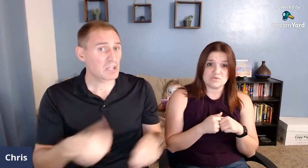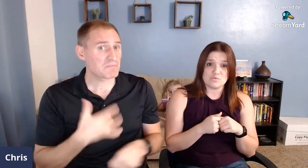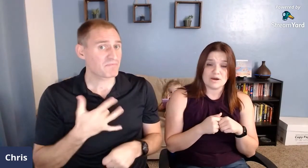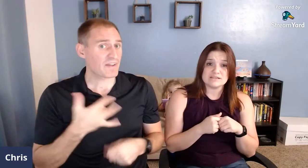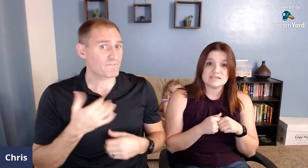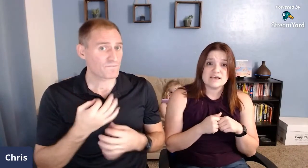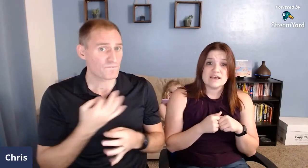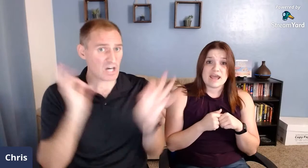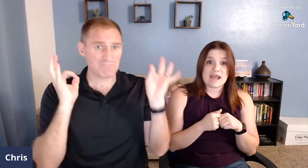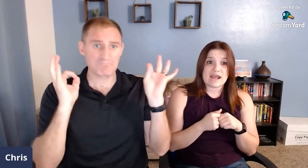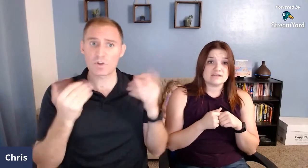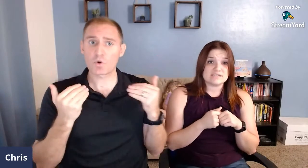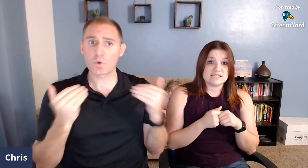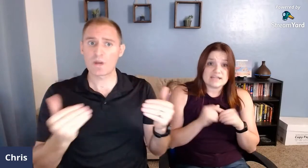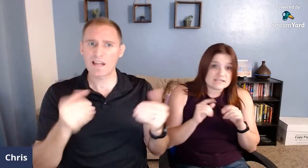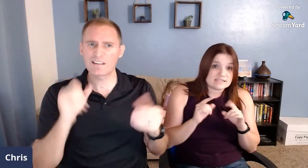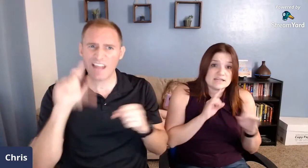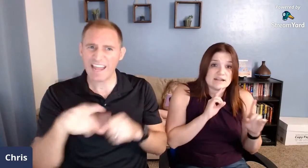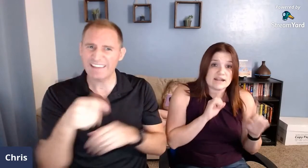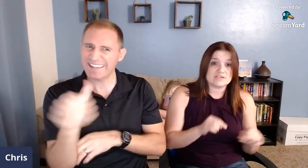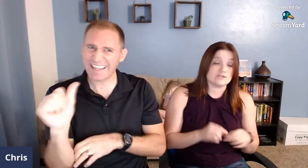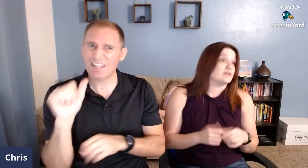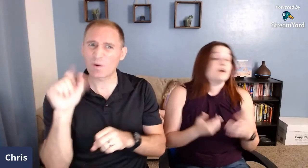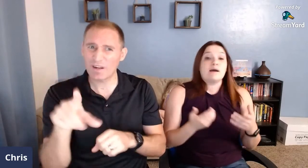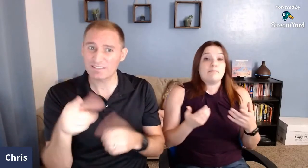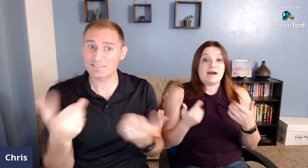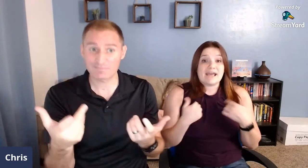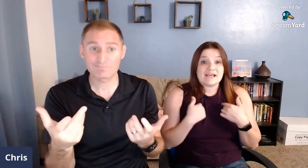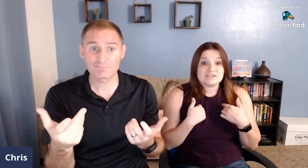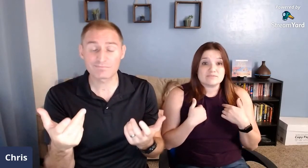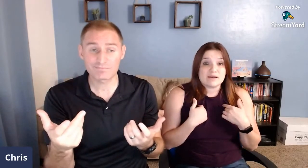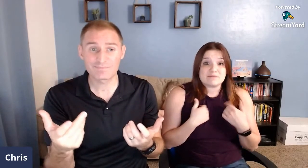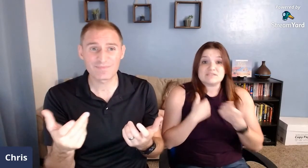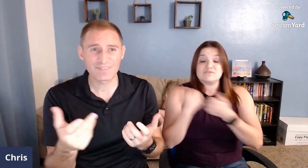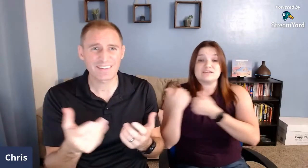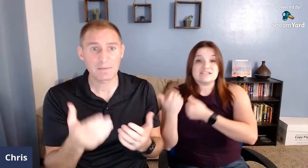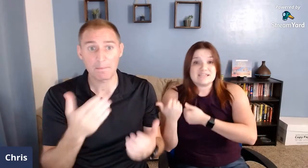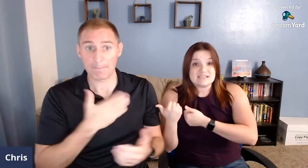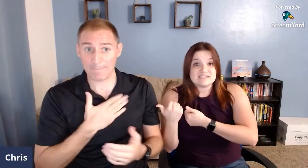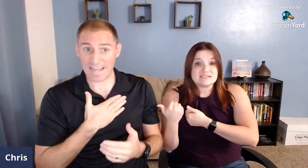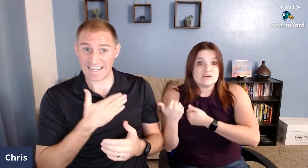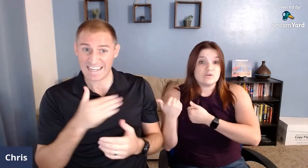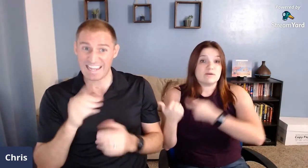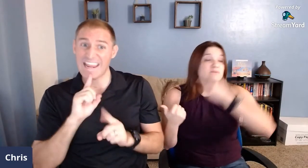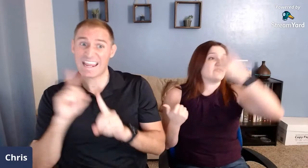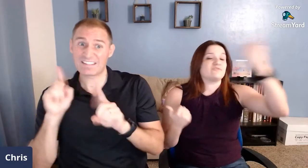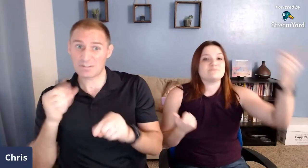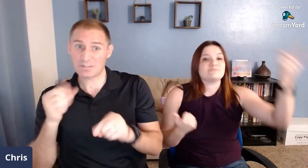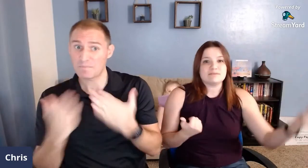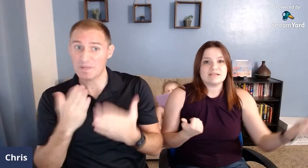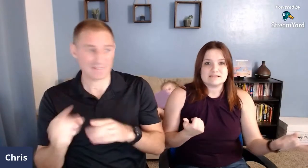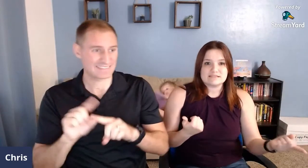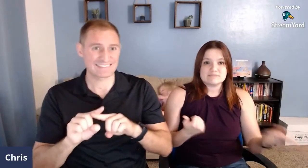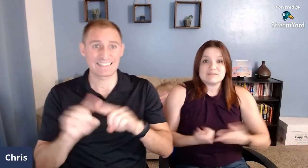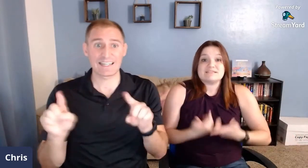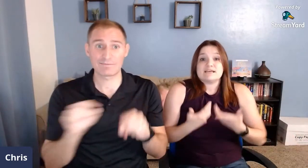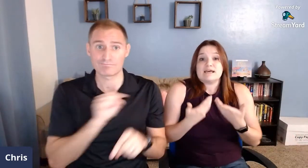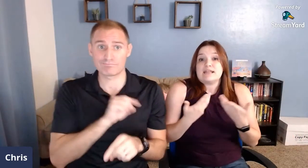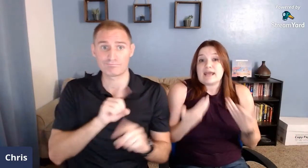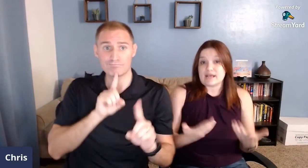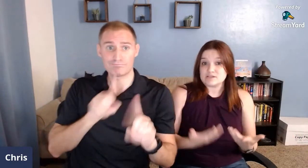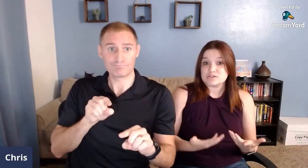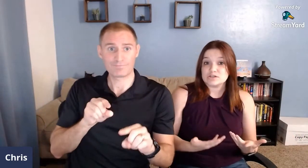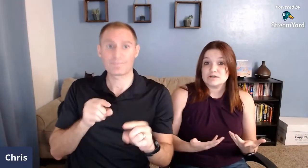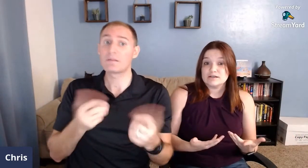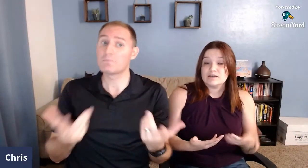question that you want and to get an answer. My answer might be different than his, who might be different from somebody else's, but it's